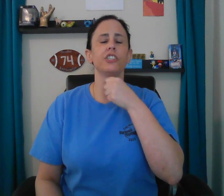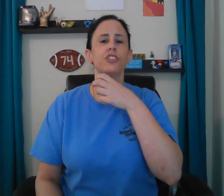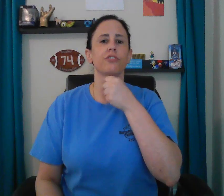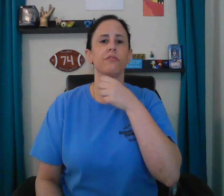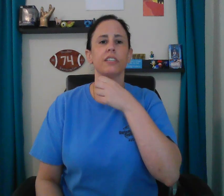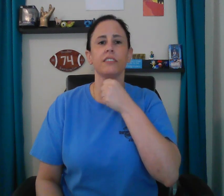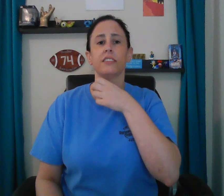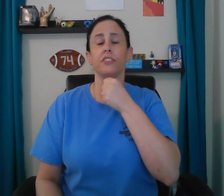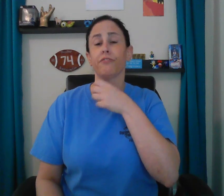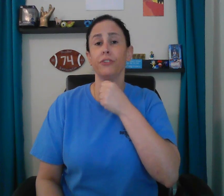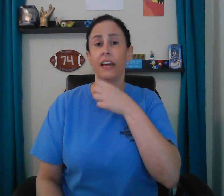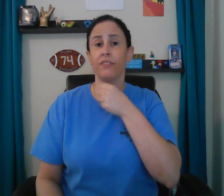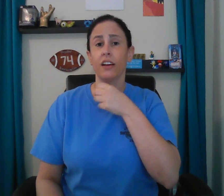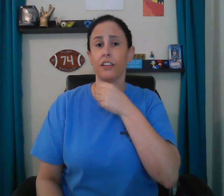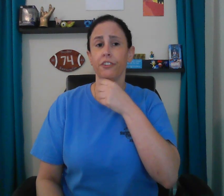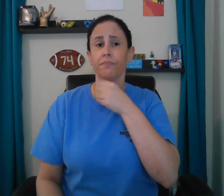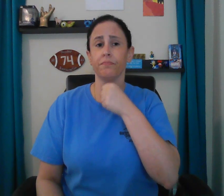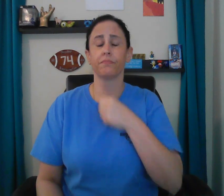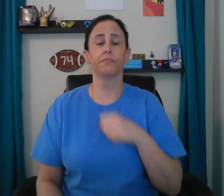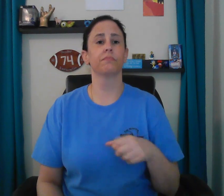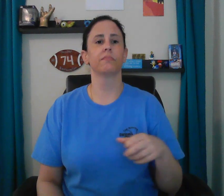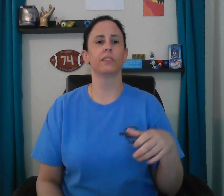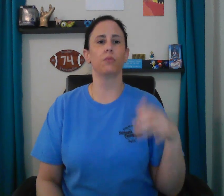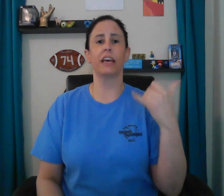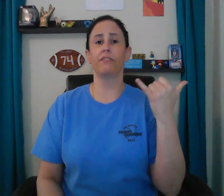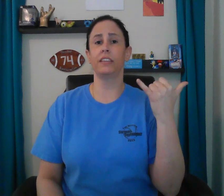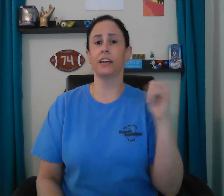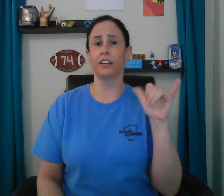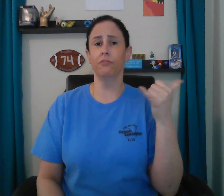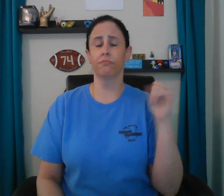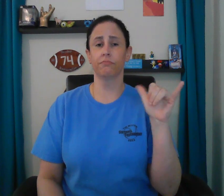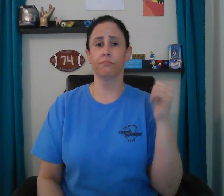Orange, this is the fruit and the color. Then we have yellow,